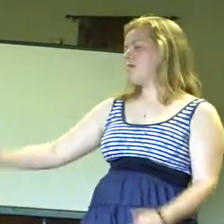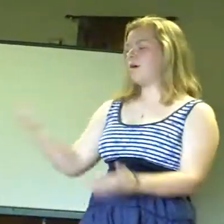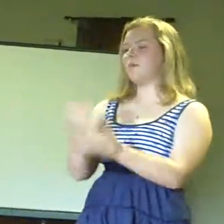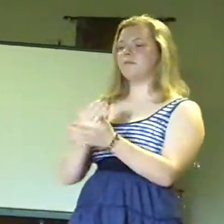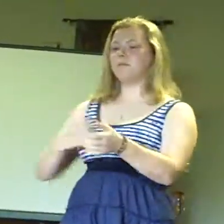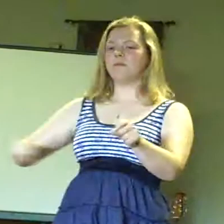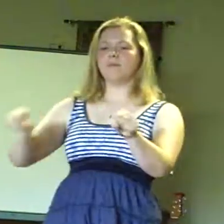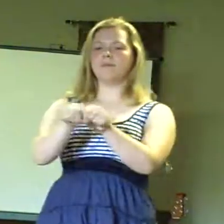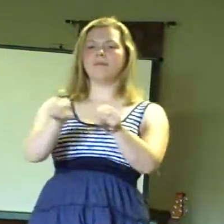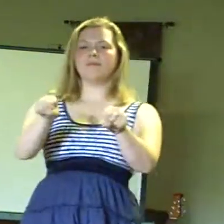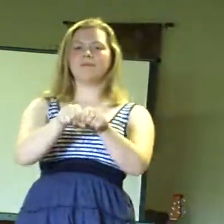my